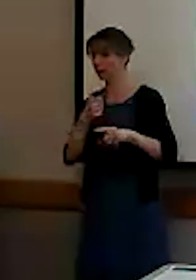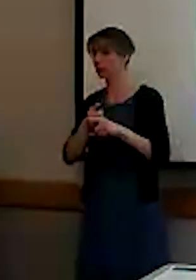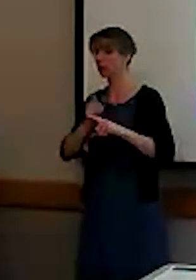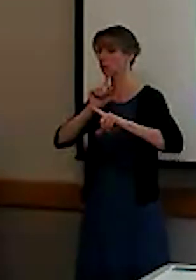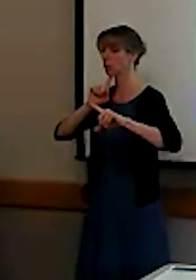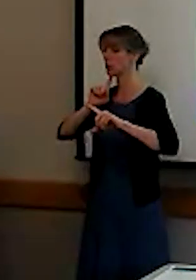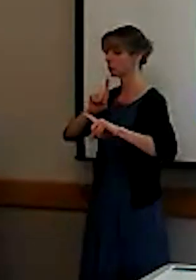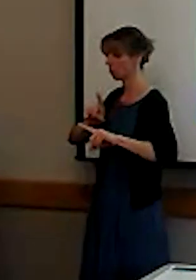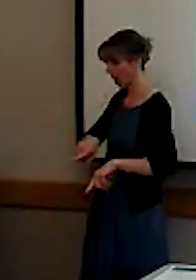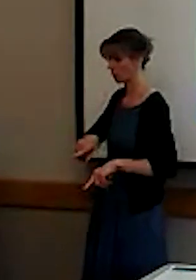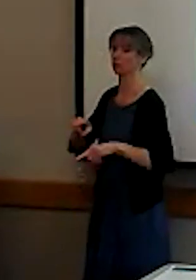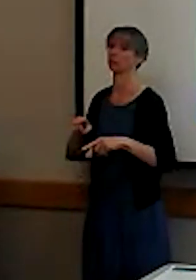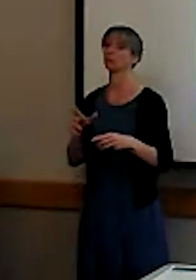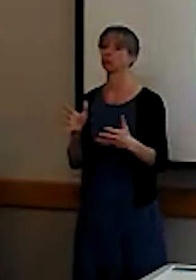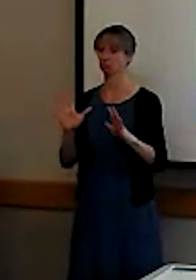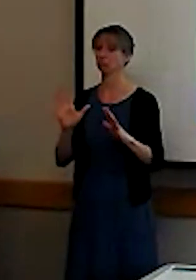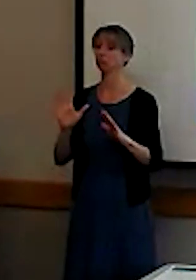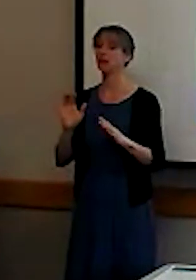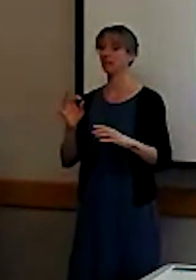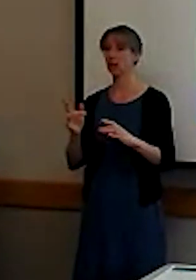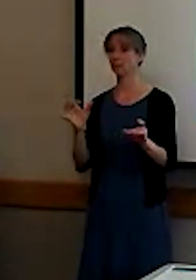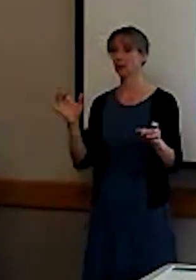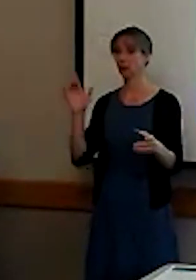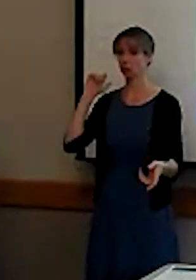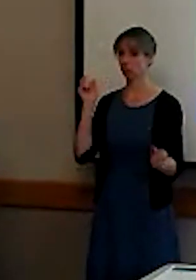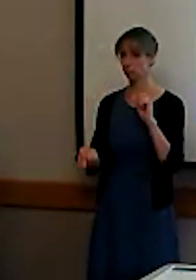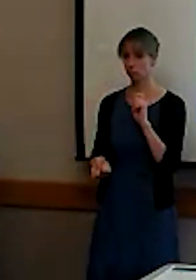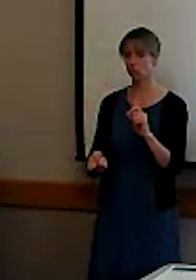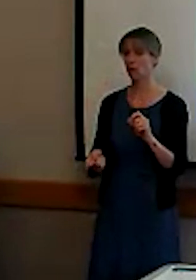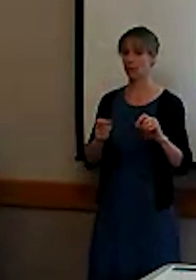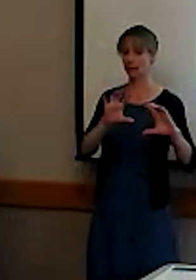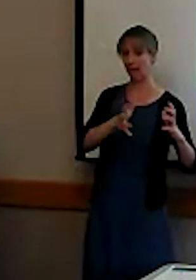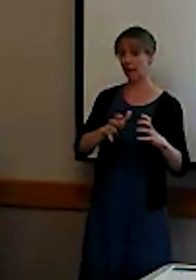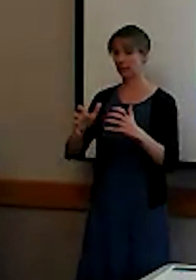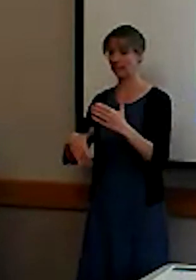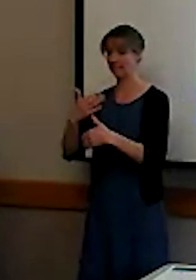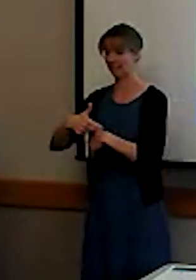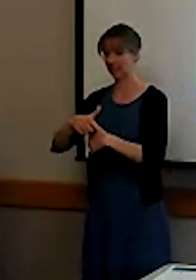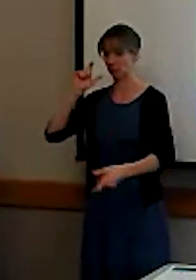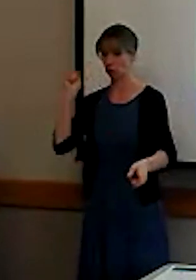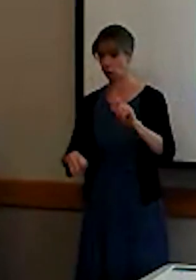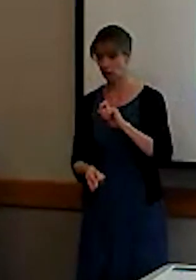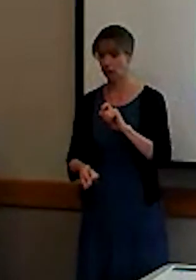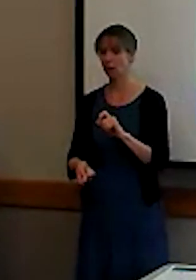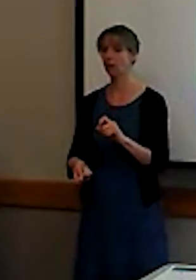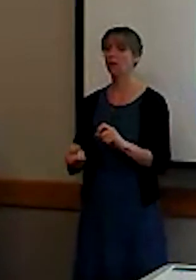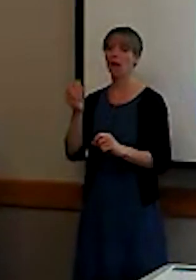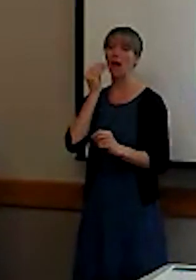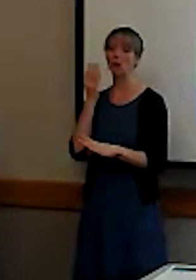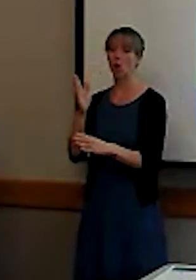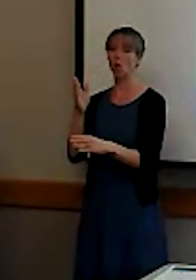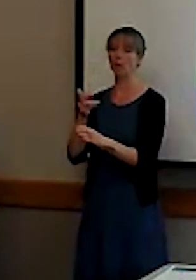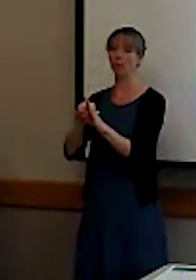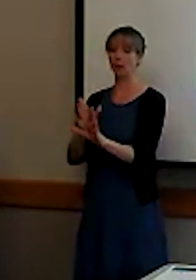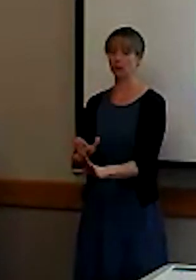that. And then if something major changes from one class to the next, I'd notify the participants